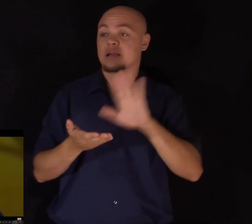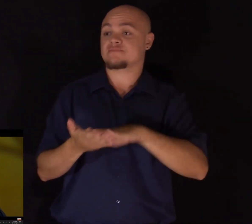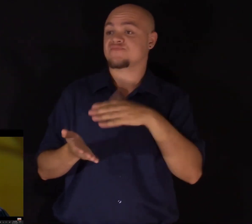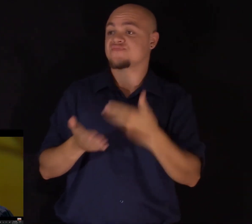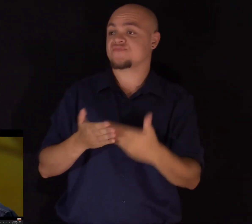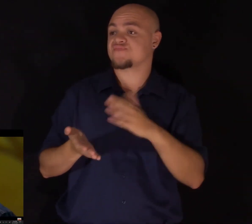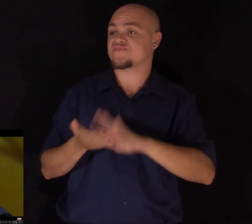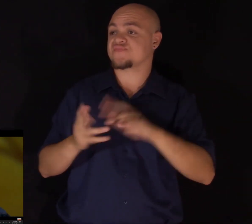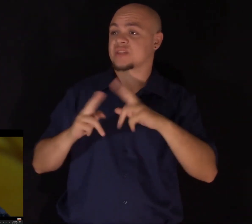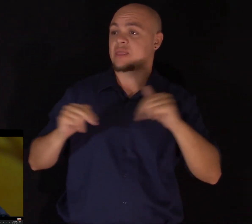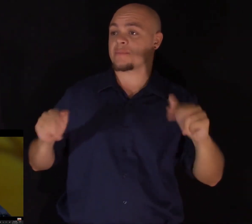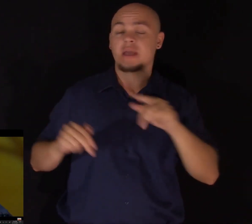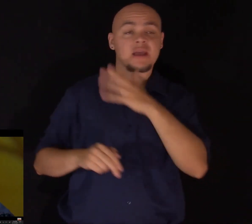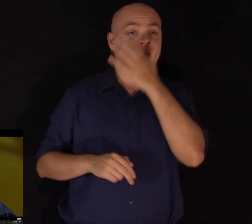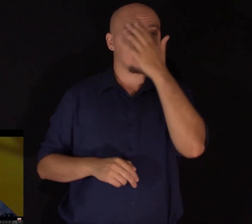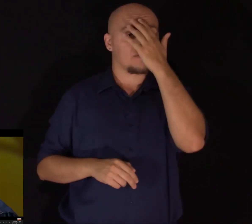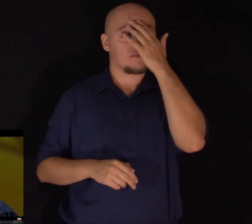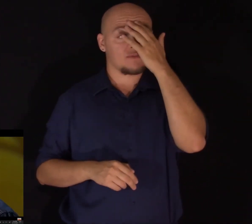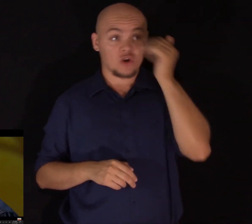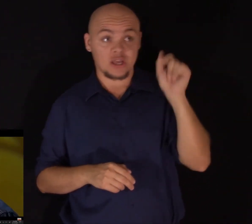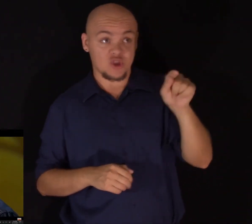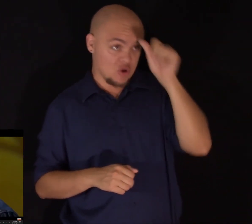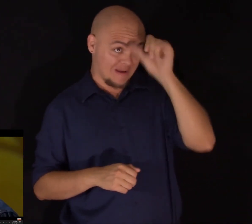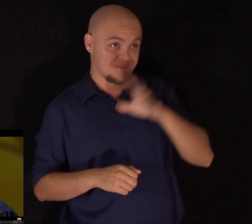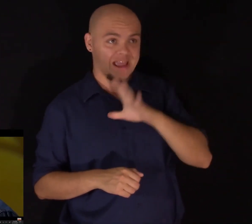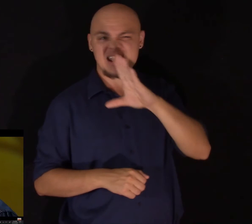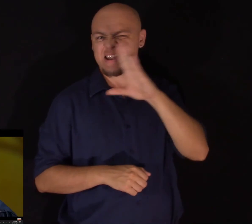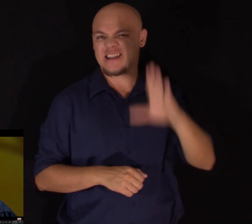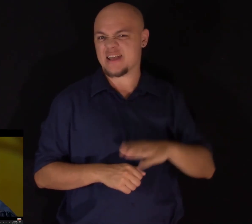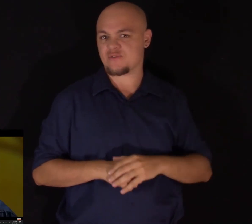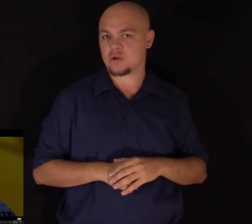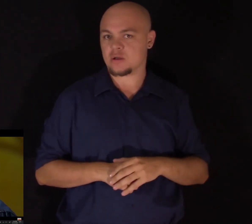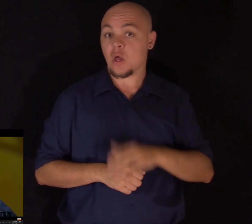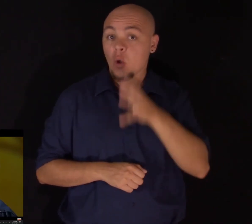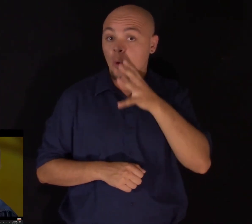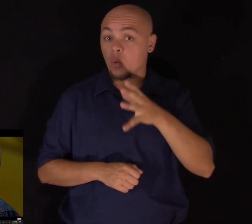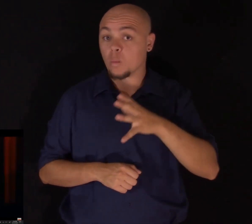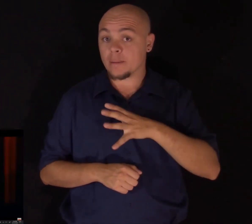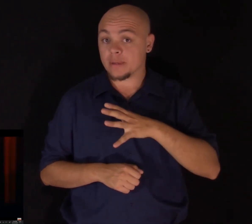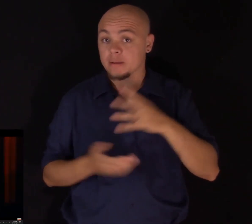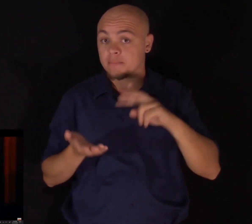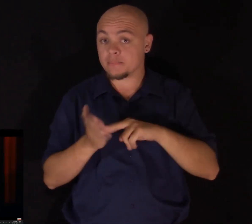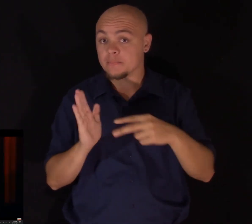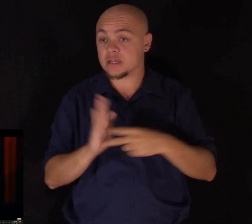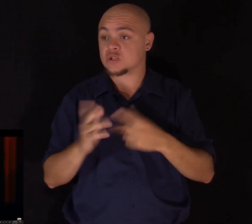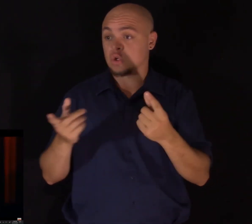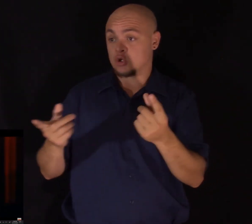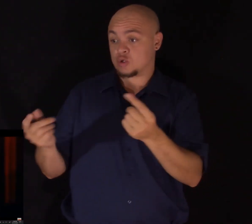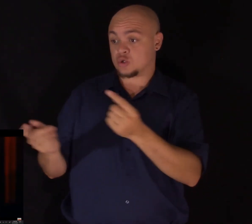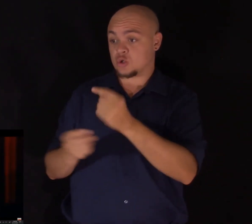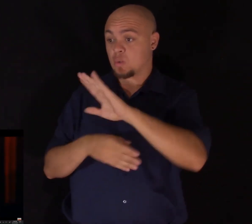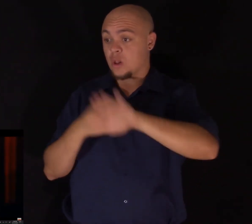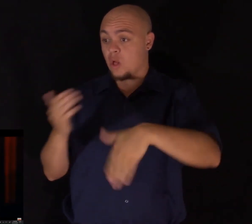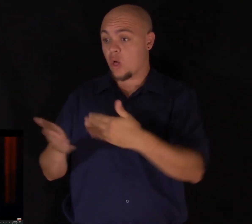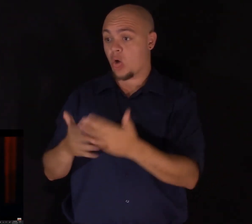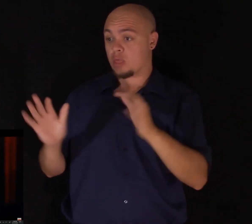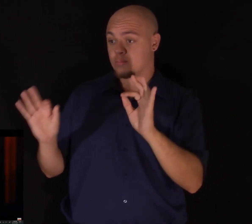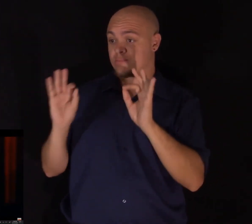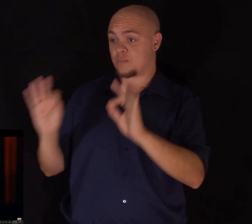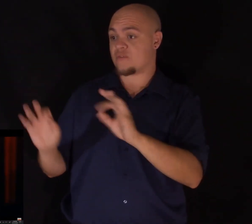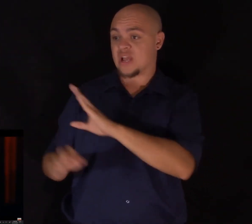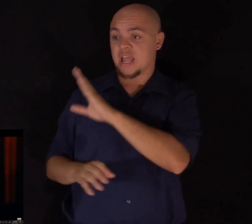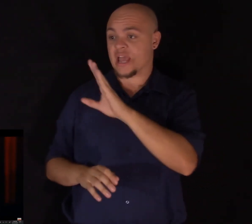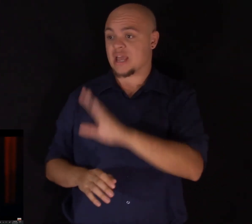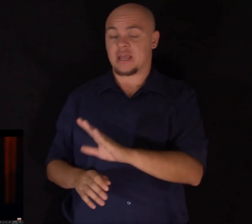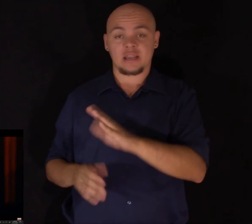pan, and never let you forget you're a man. For women, shame is do it all, do it perfectly, and never let